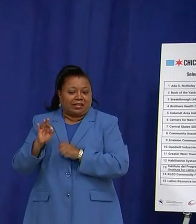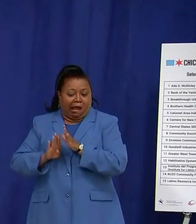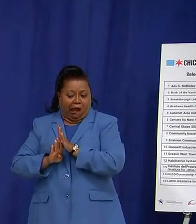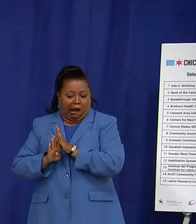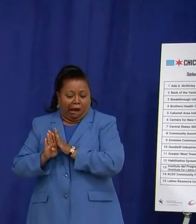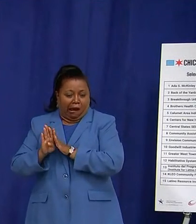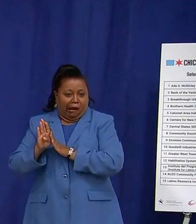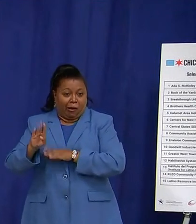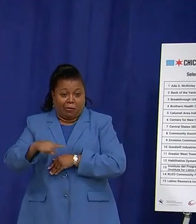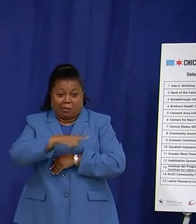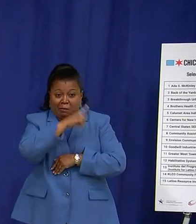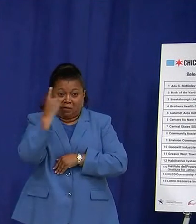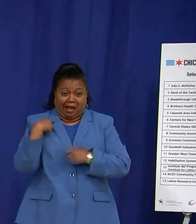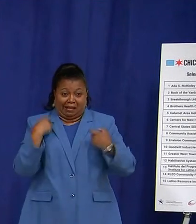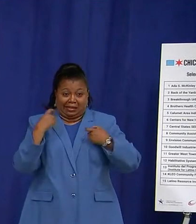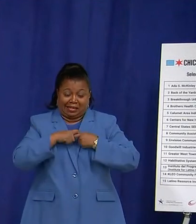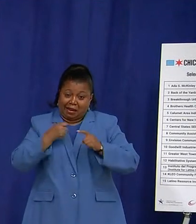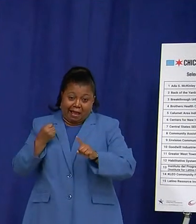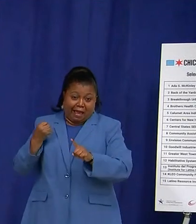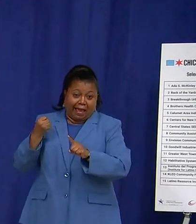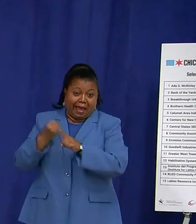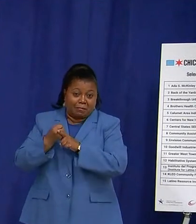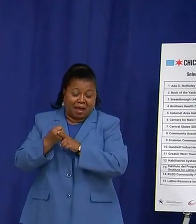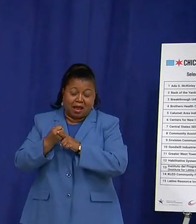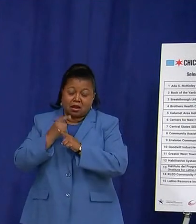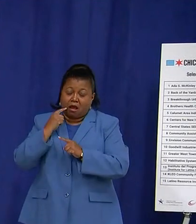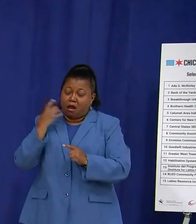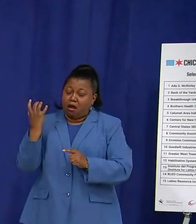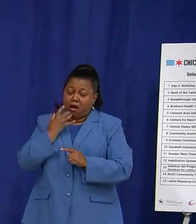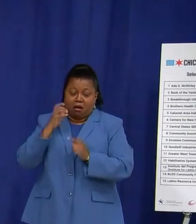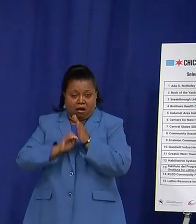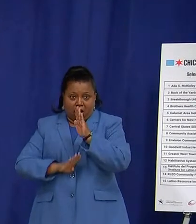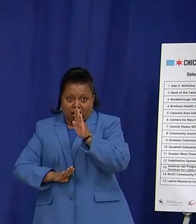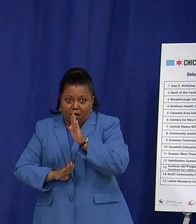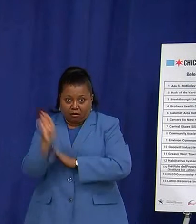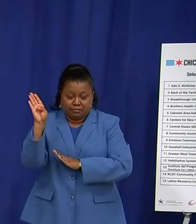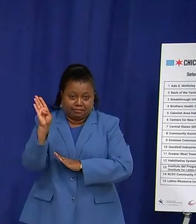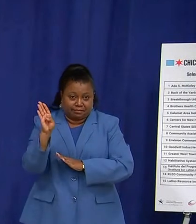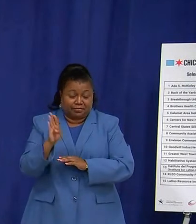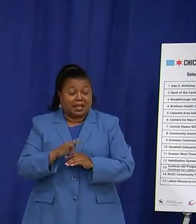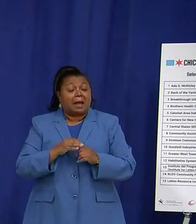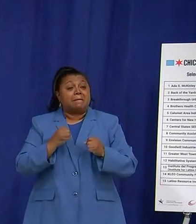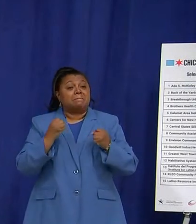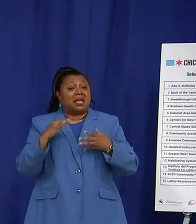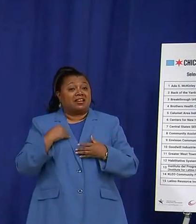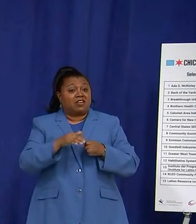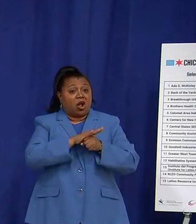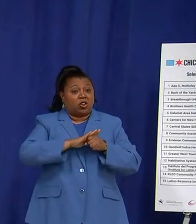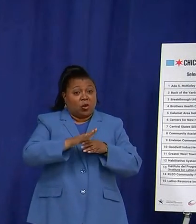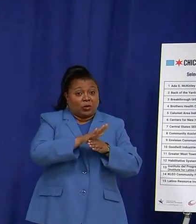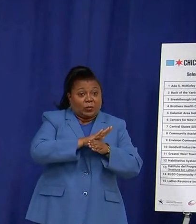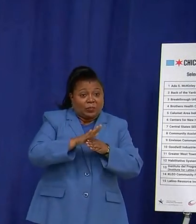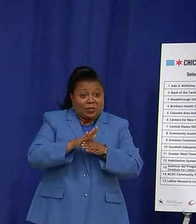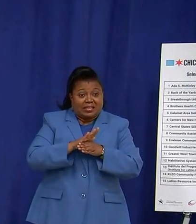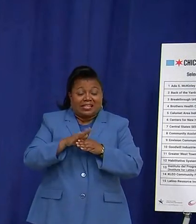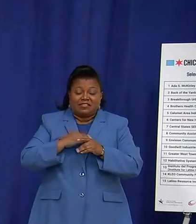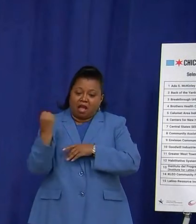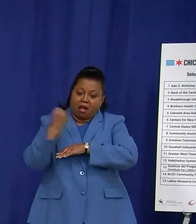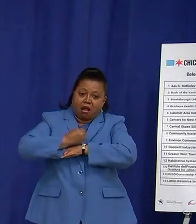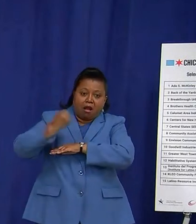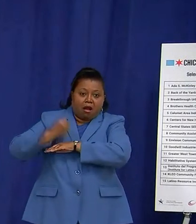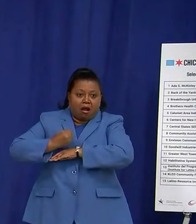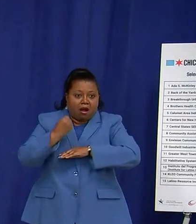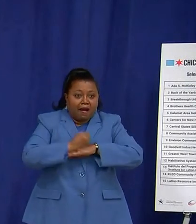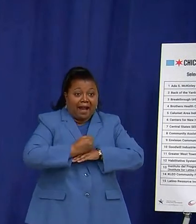with Black and Latinos being impacted at an unprecedented rate. Many of our local businesses have shut